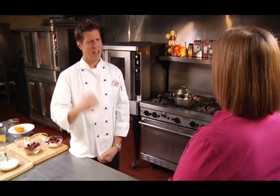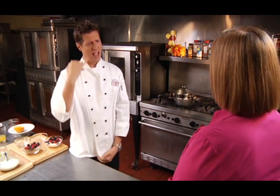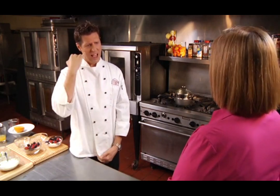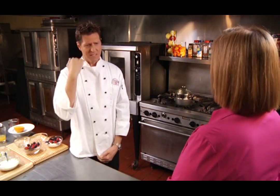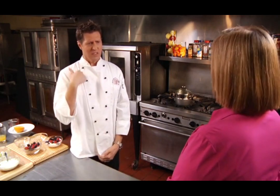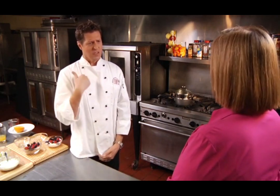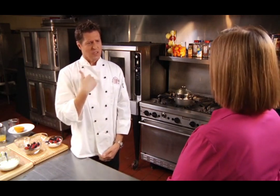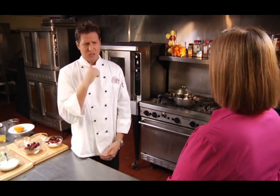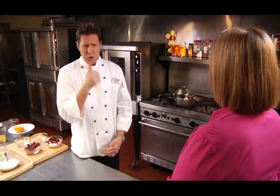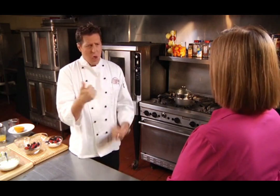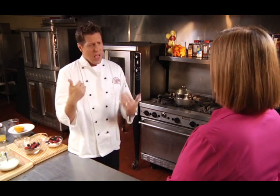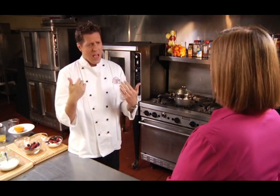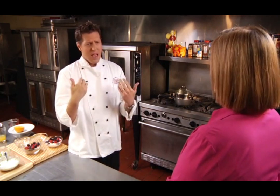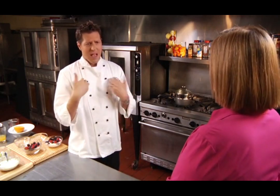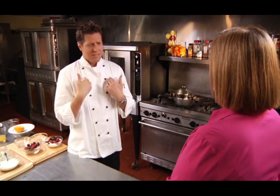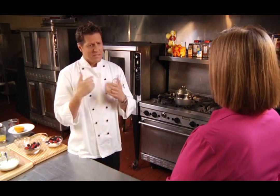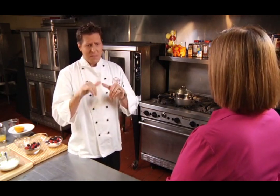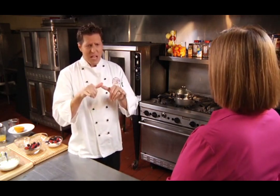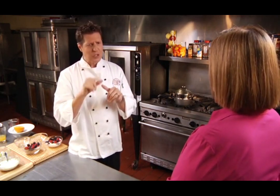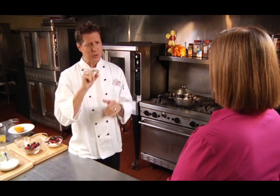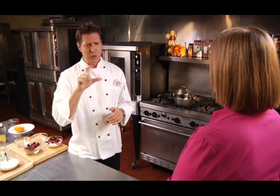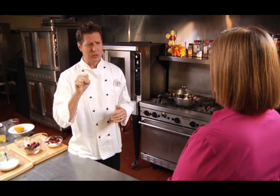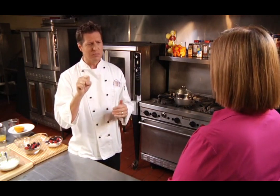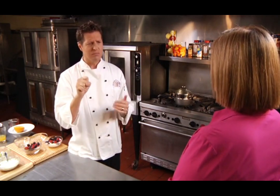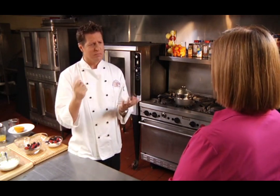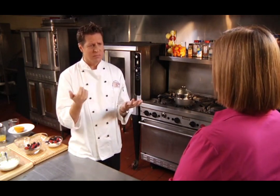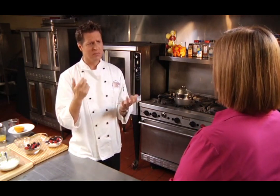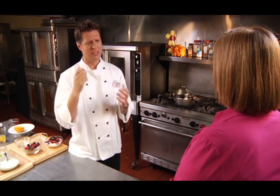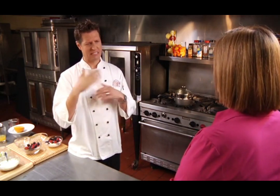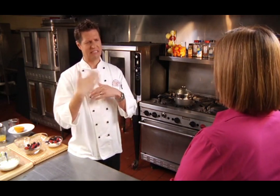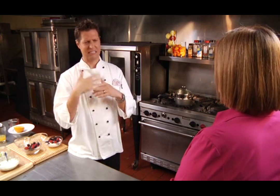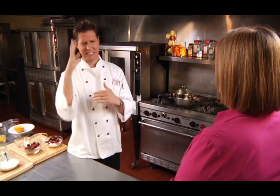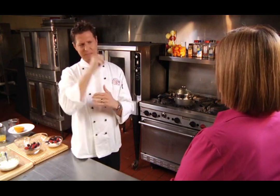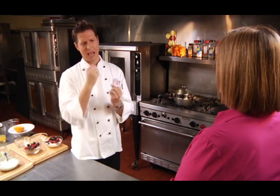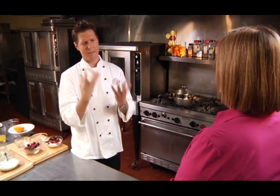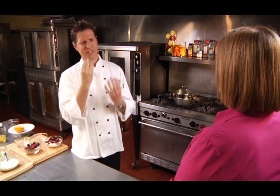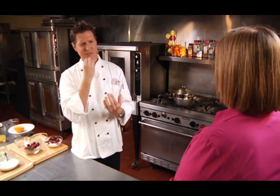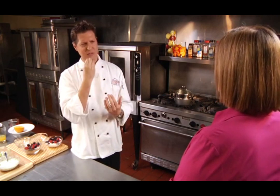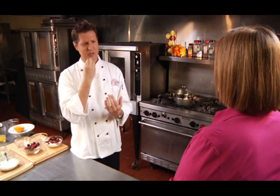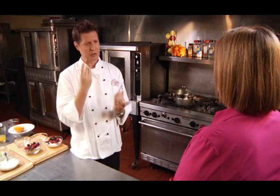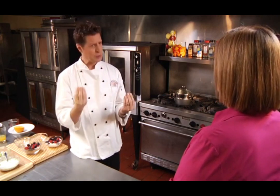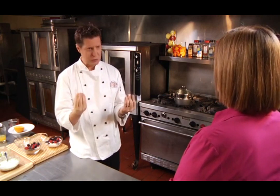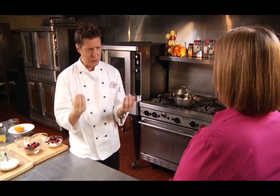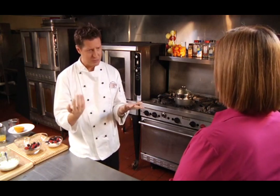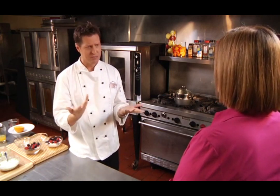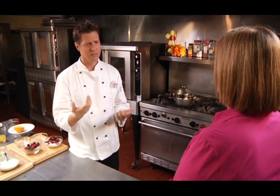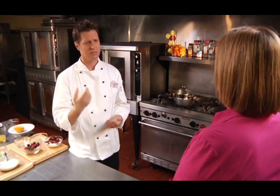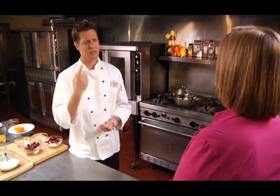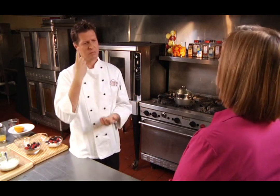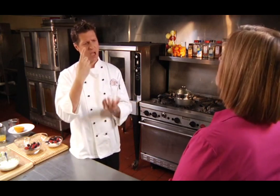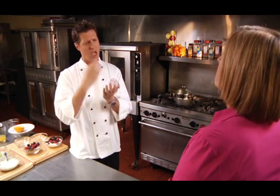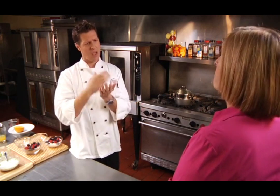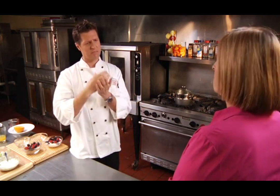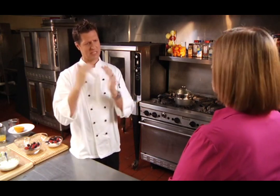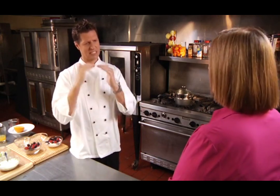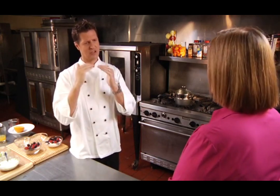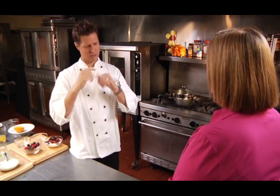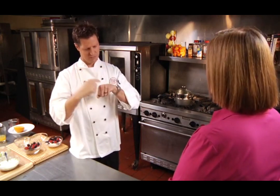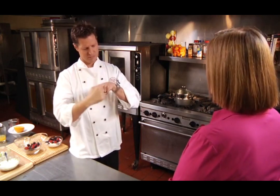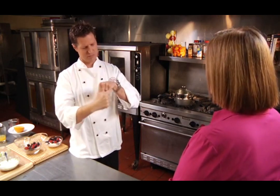There are also some ways to estimate how much food you are eating in case you don't have measuring tools. For example,